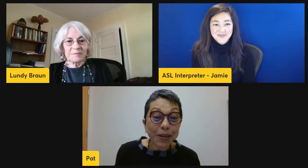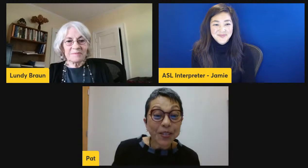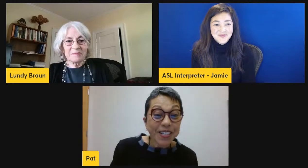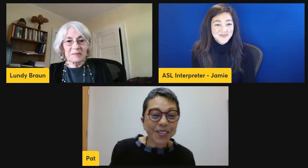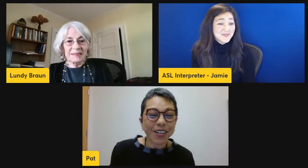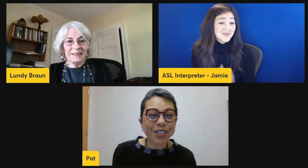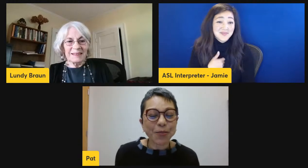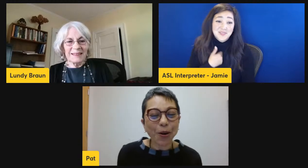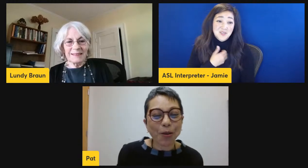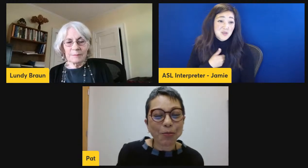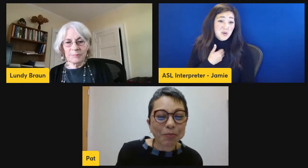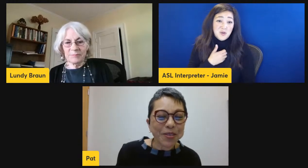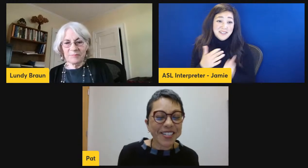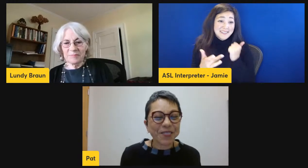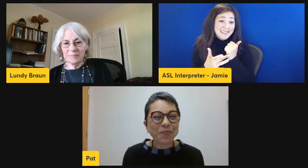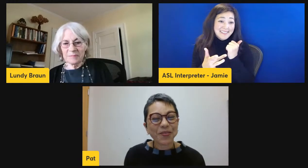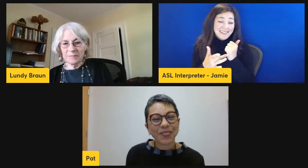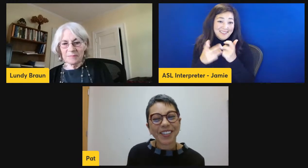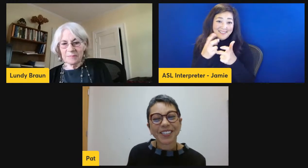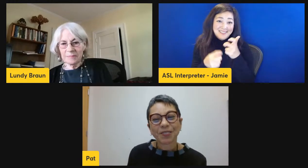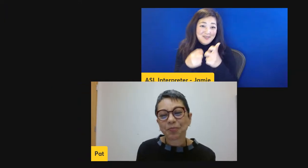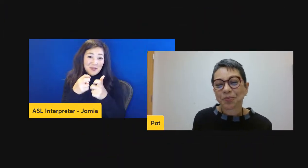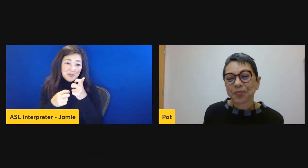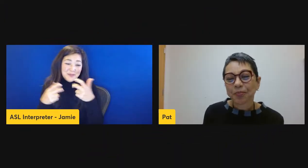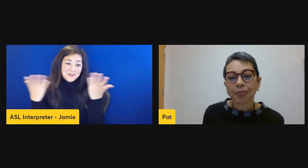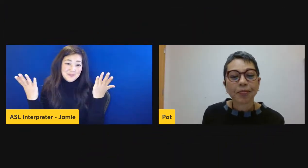Sorry about the technology problems.